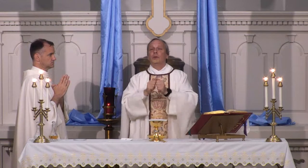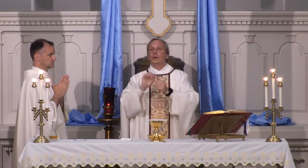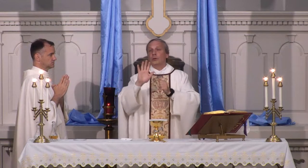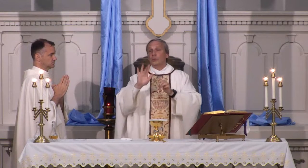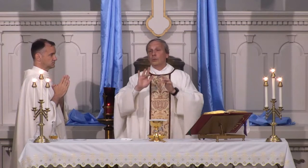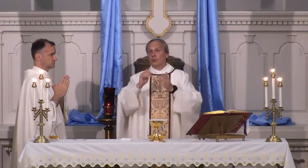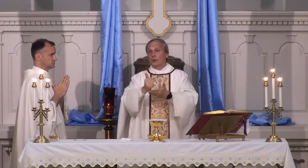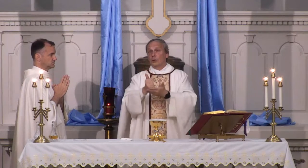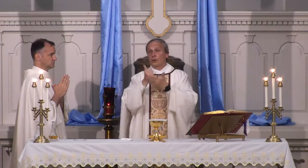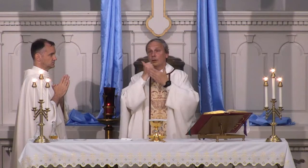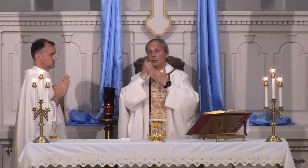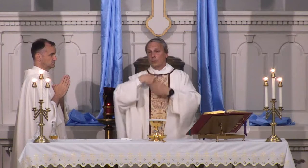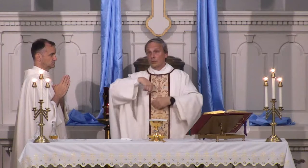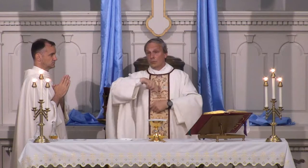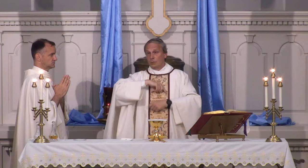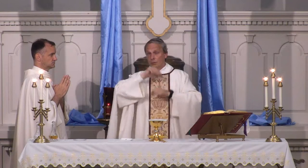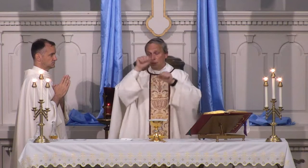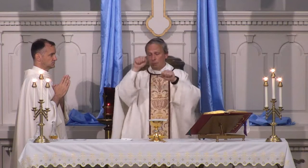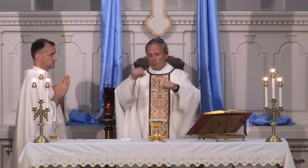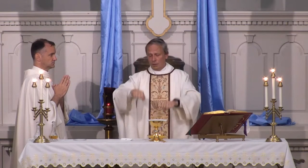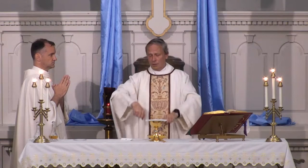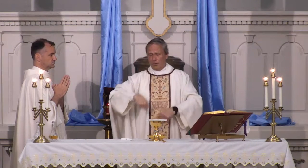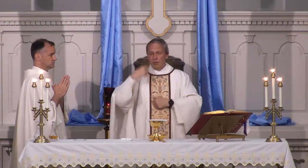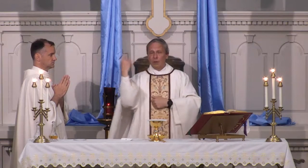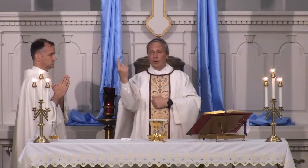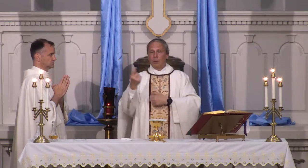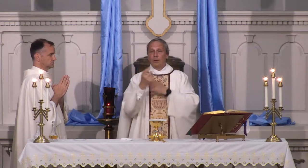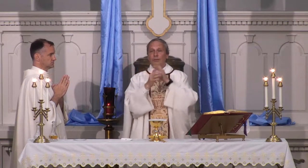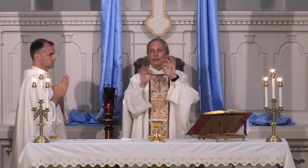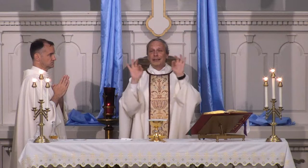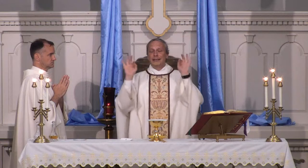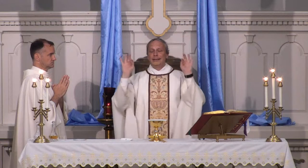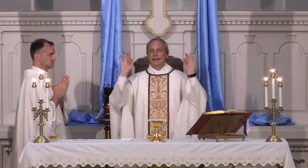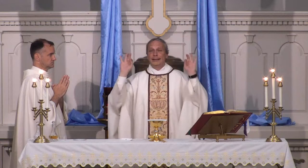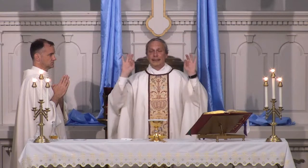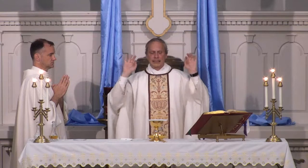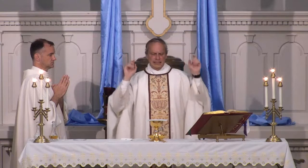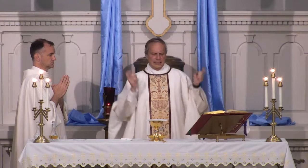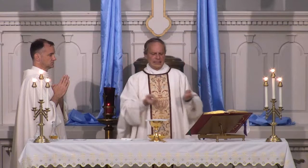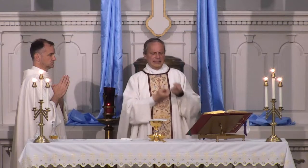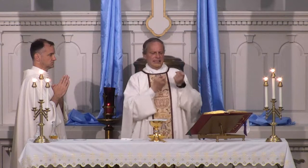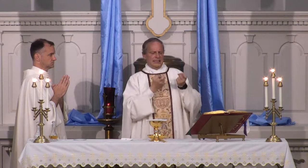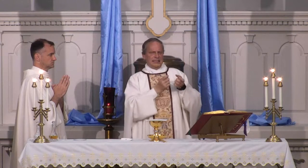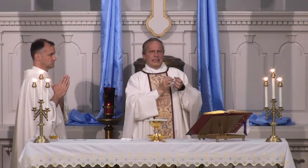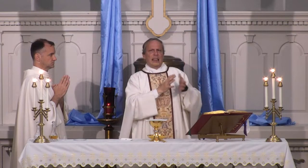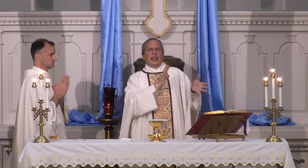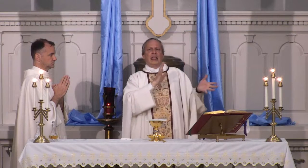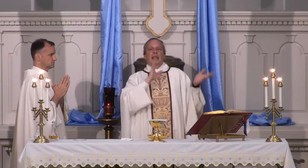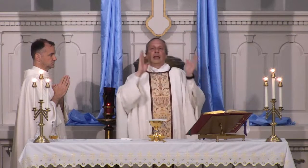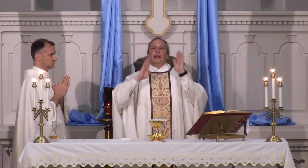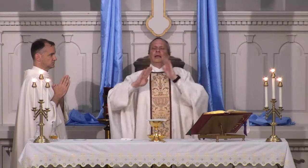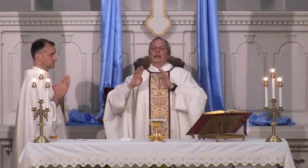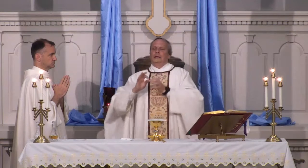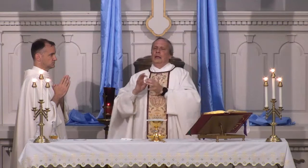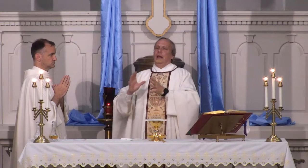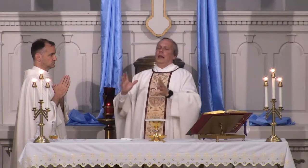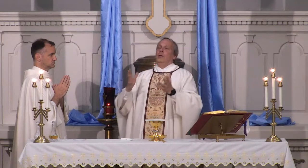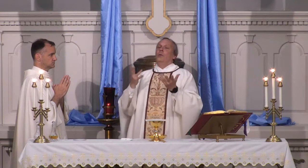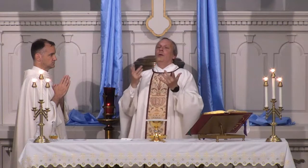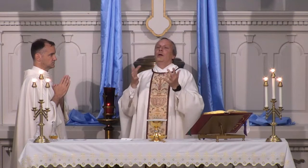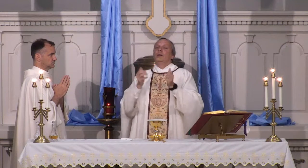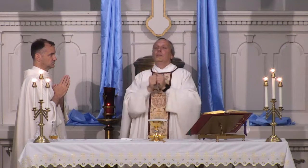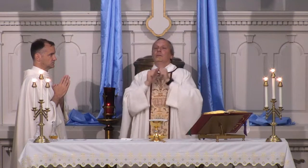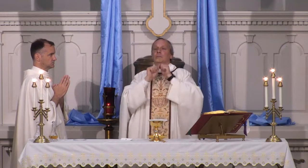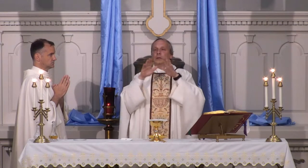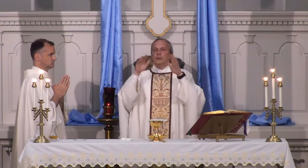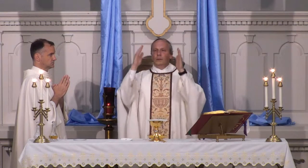days, that by the help of your mercy, we may be always free from sin and